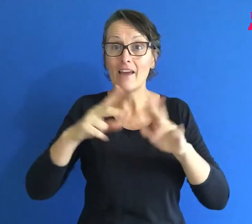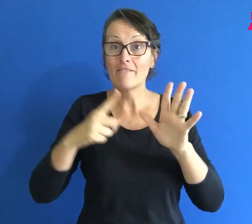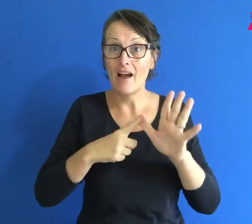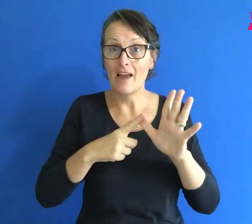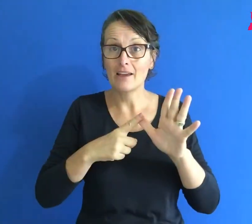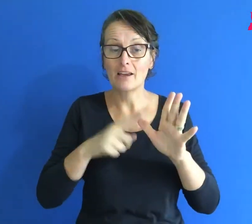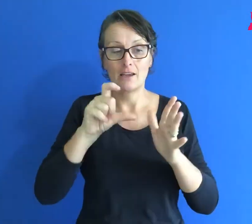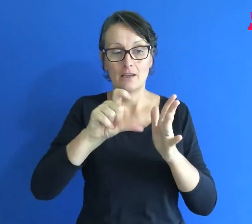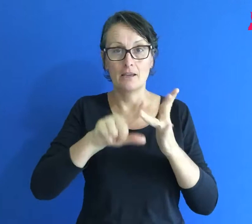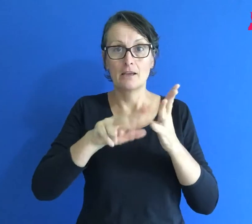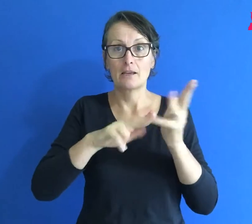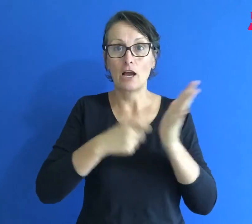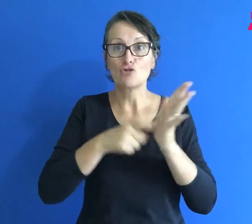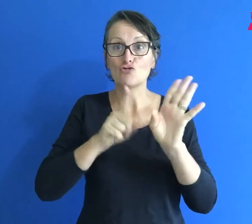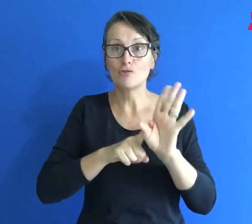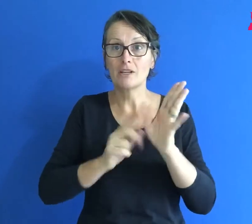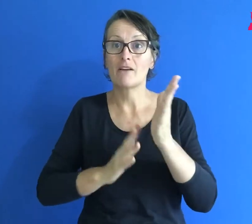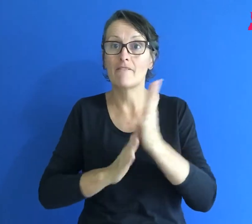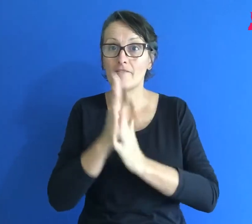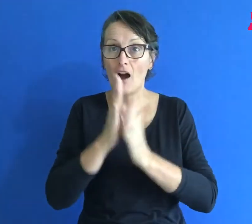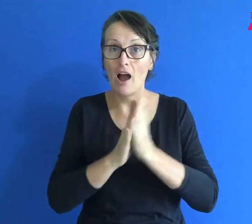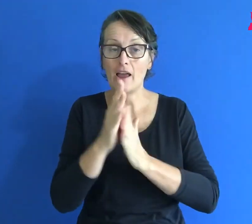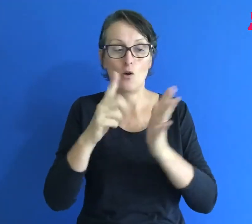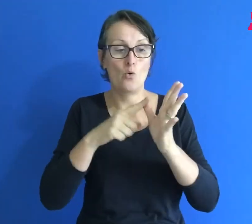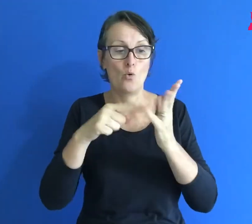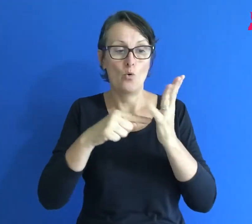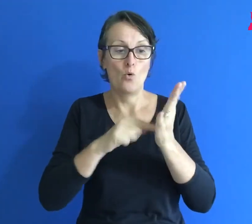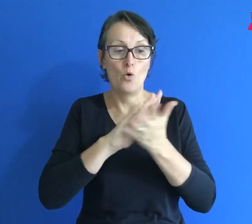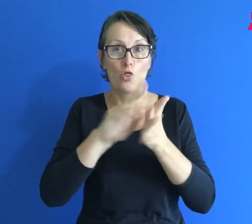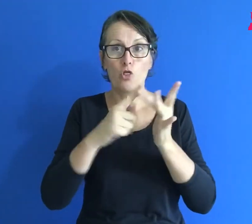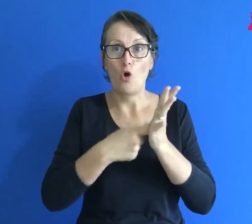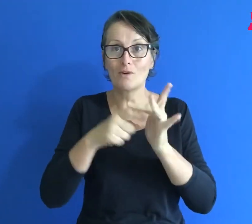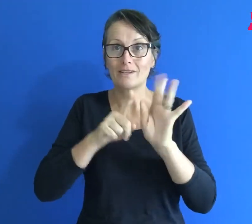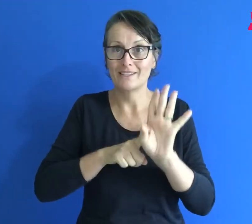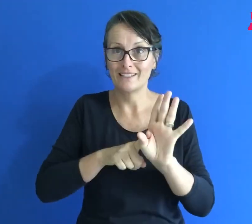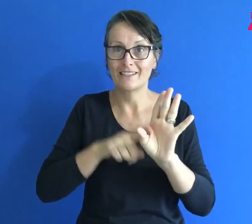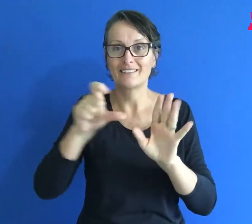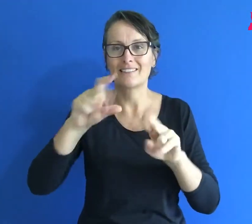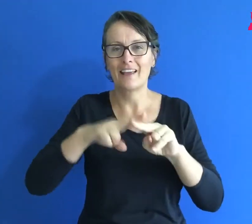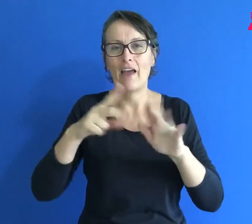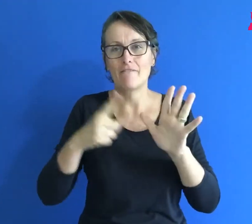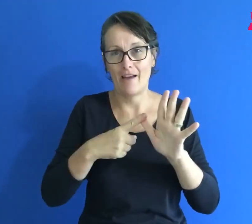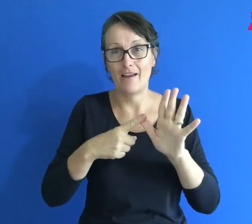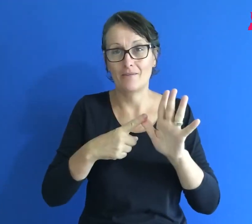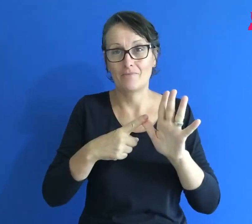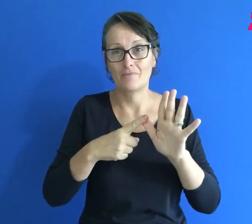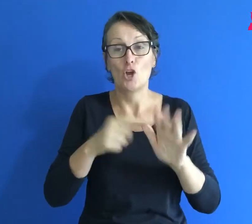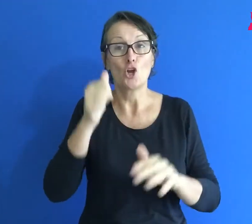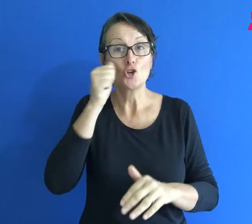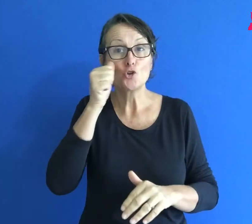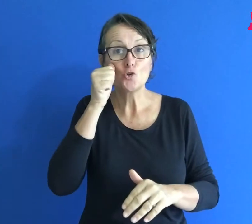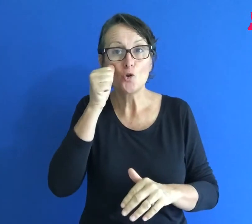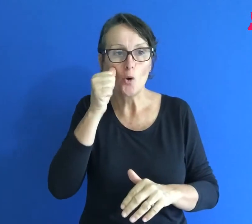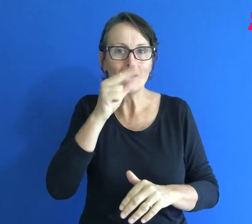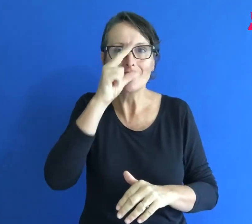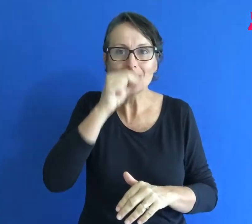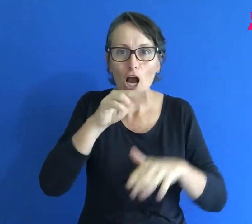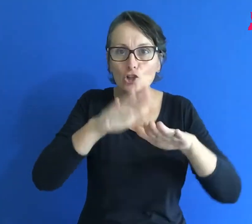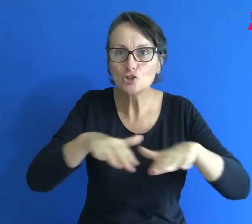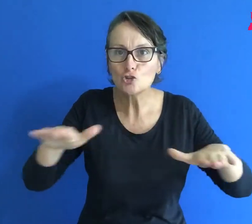CFA. If you ask a 5-year-old kid what they want to be when they grow up, you get police, pilot, firefighter. Comes